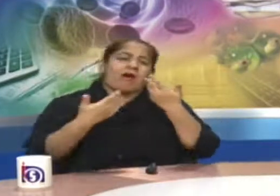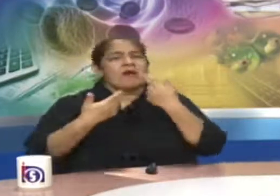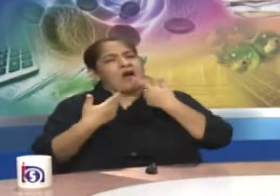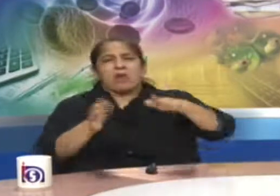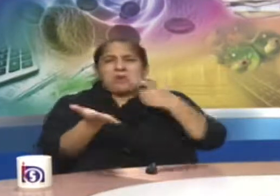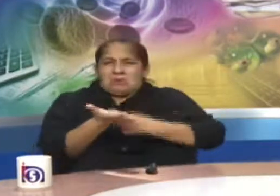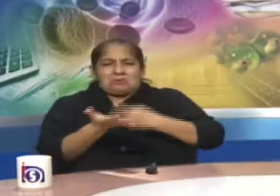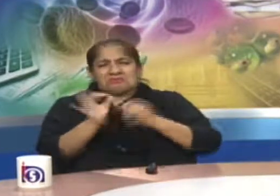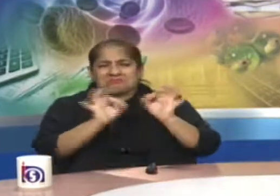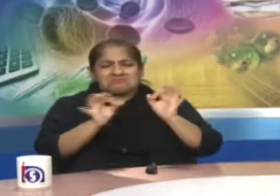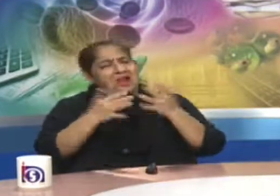secondary market